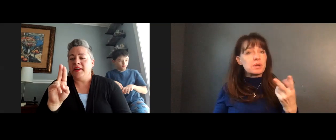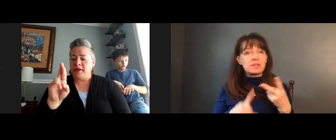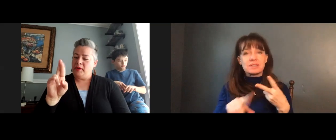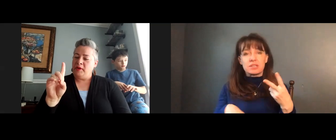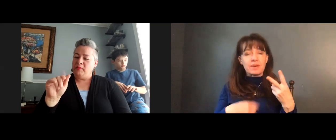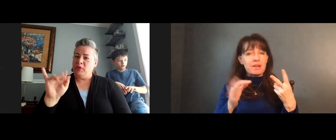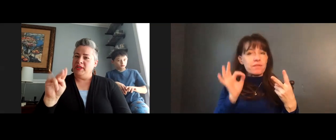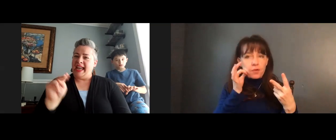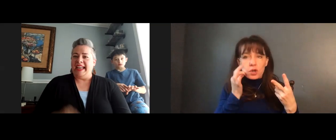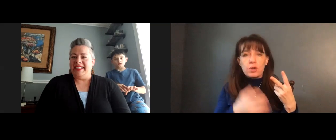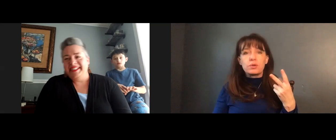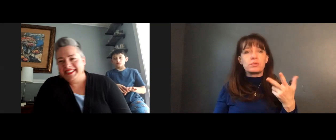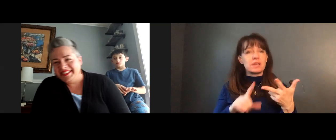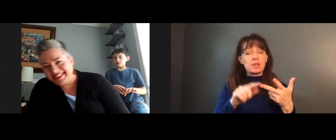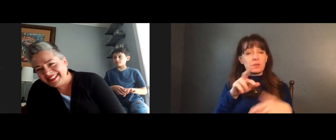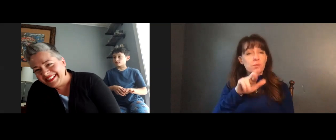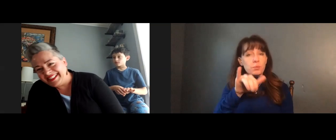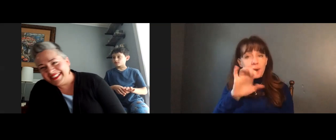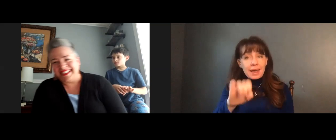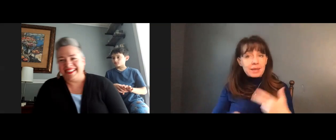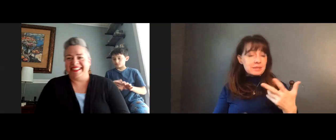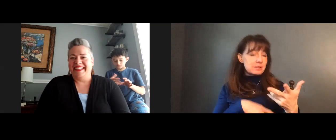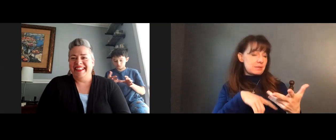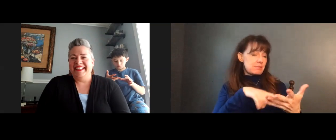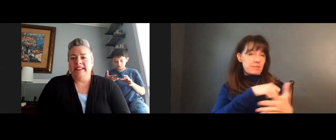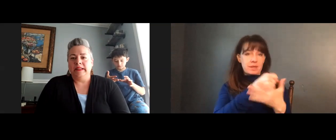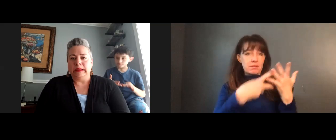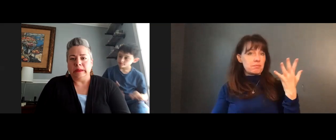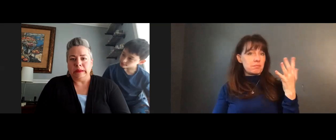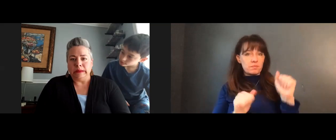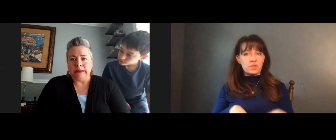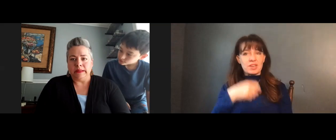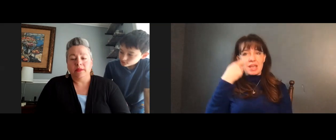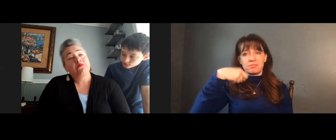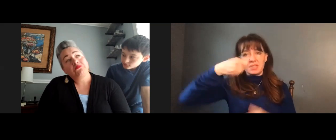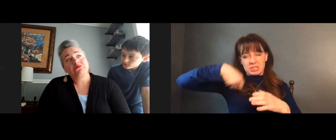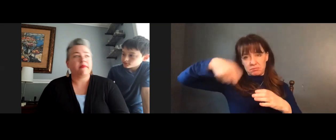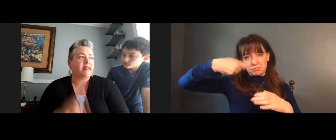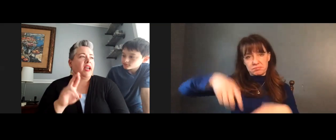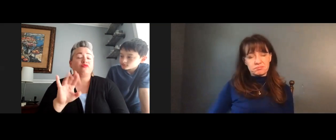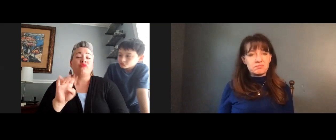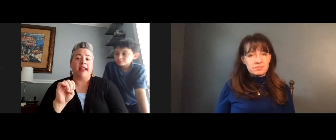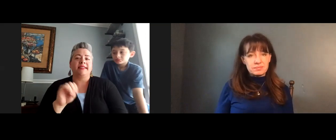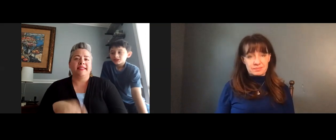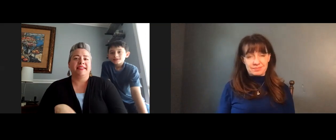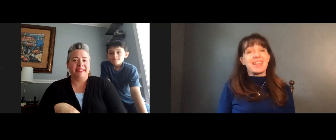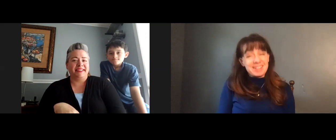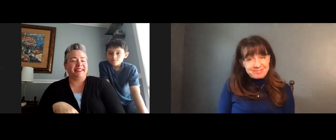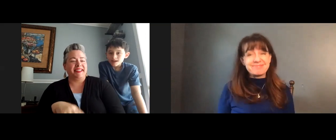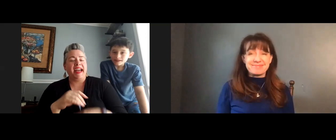you have rice you can eat easy rice